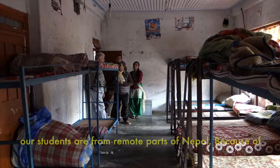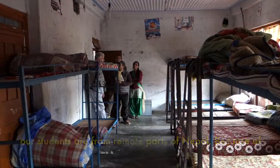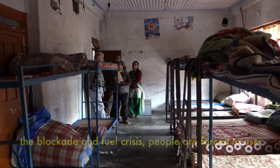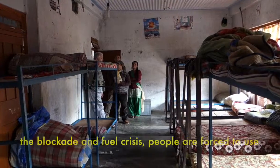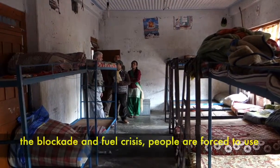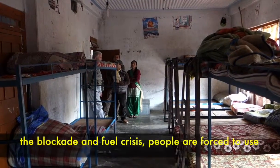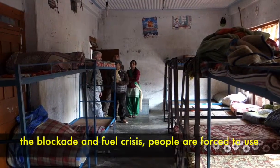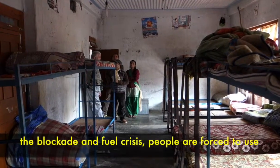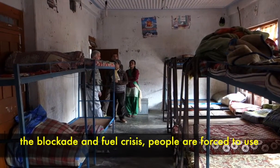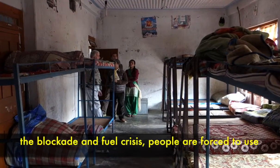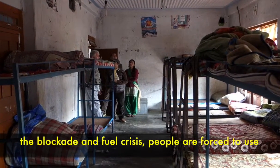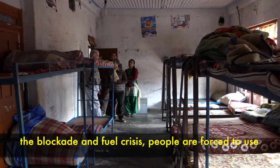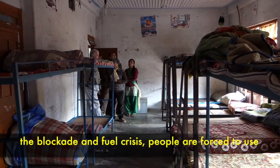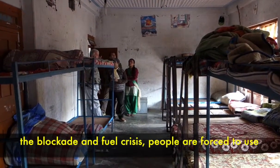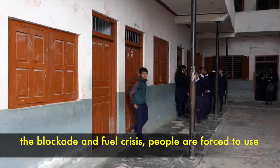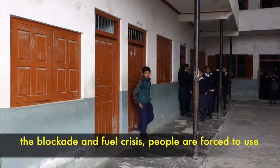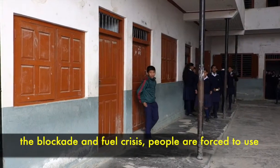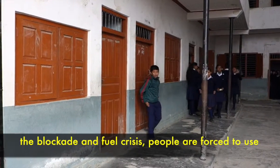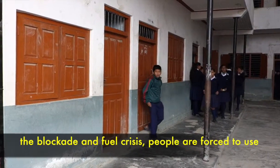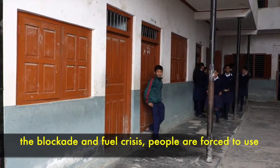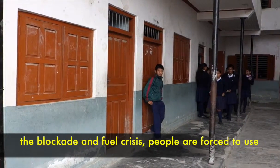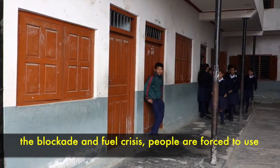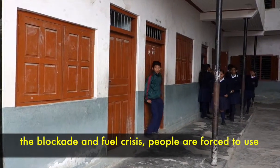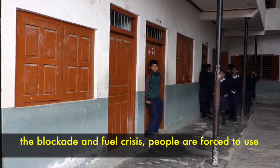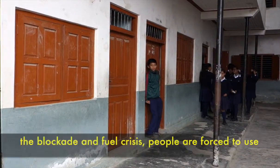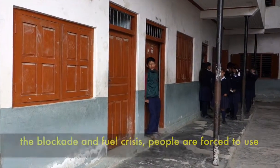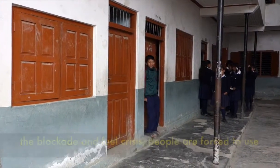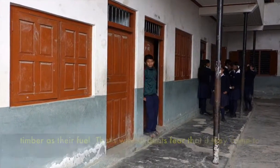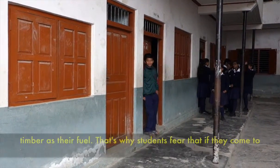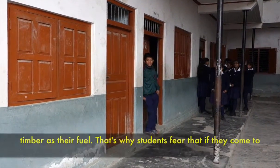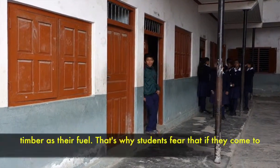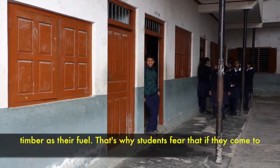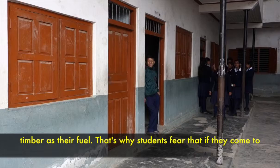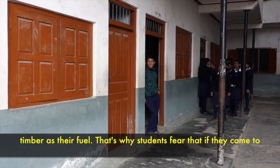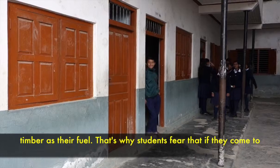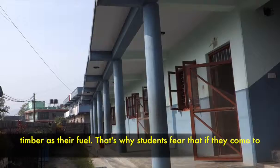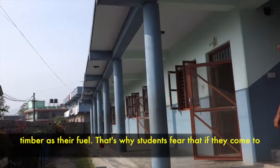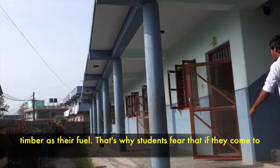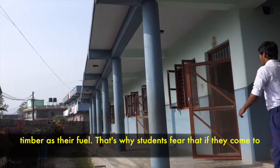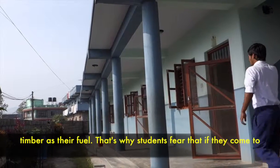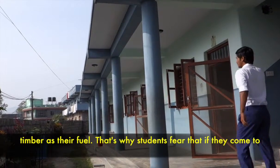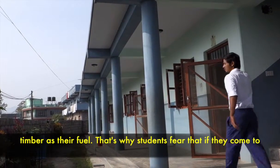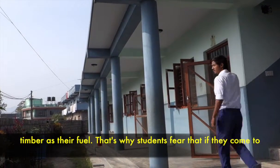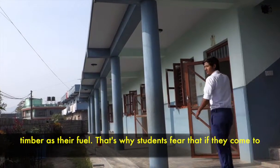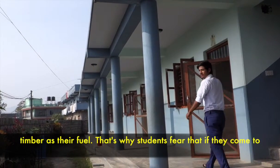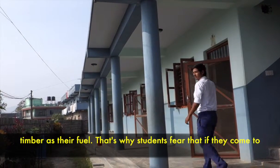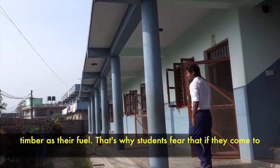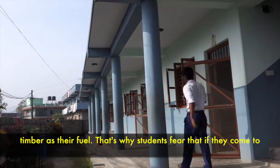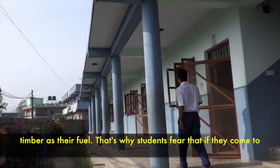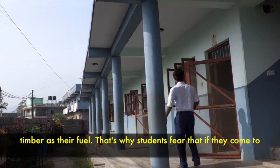And because of the blockade and fuel crisis, people are forced to use timber as the fuel. That's why students fear that